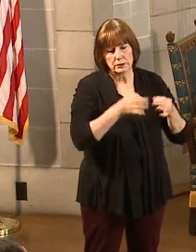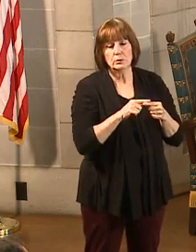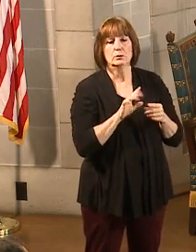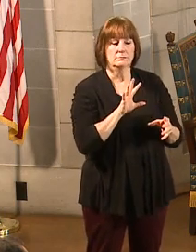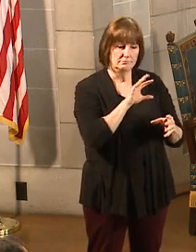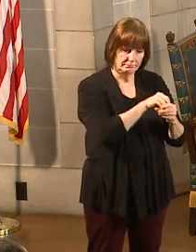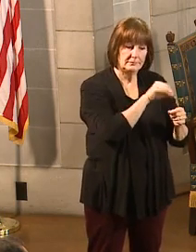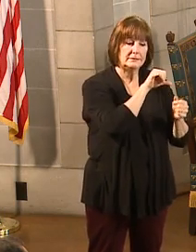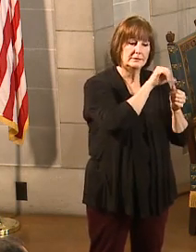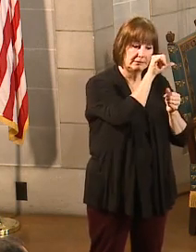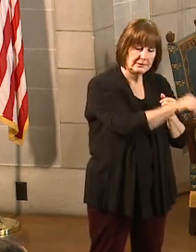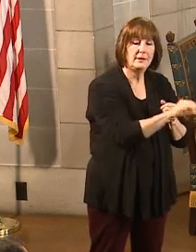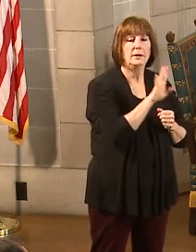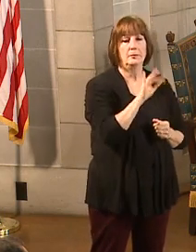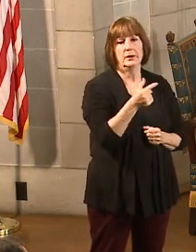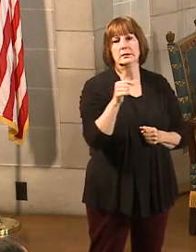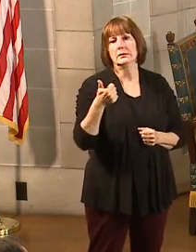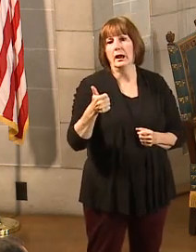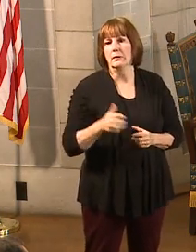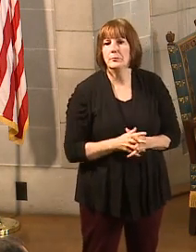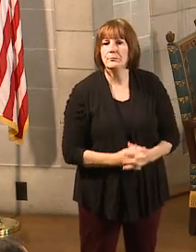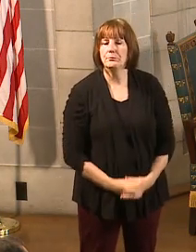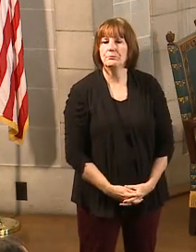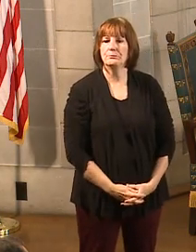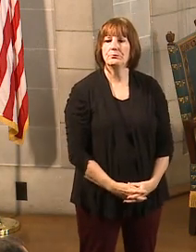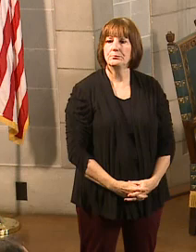within the Big Ten and keep that commitment.